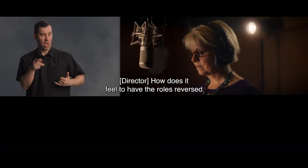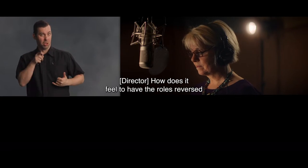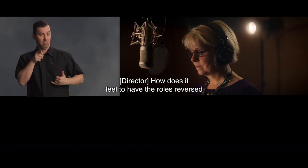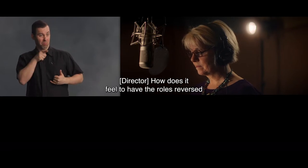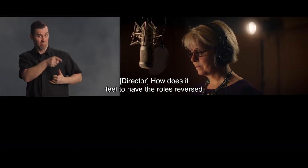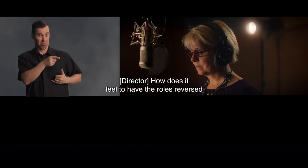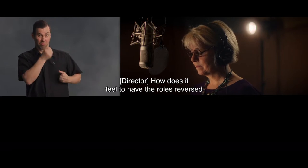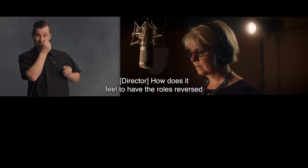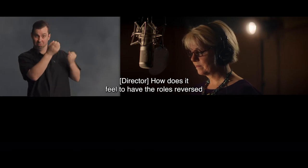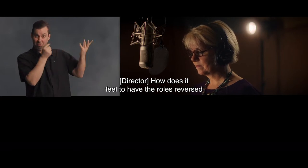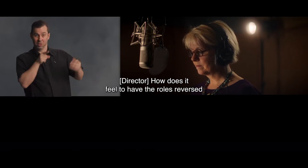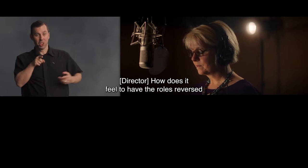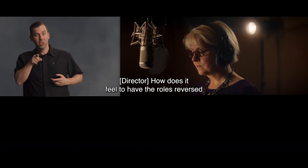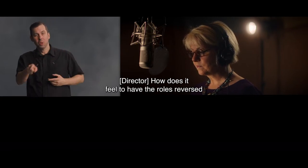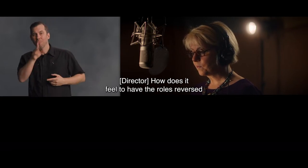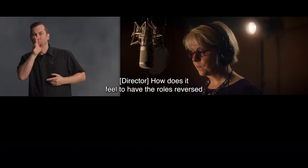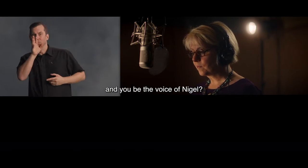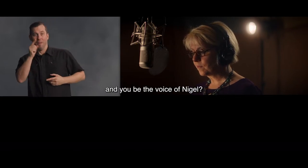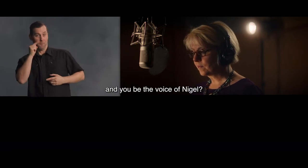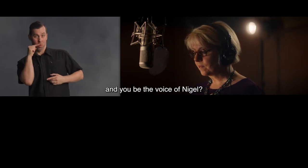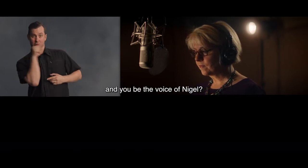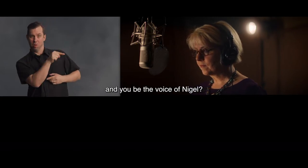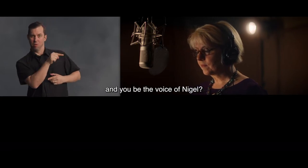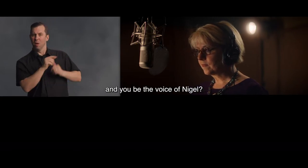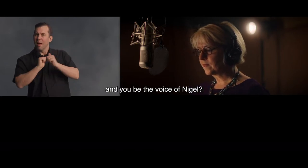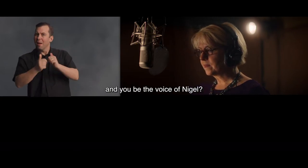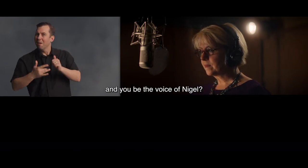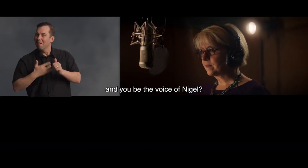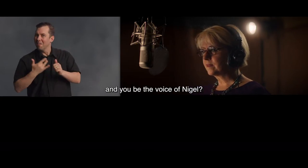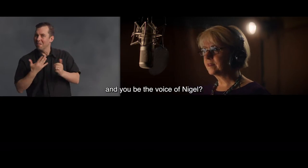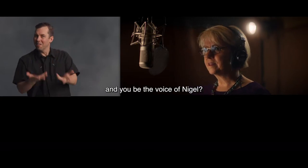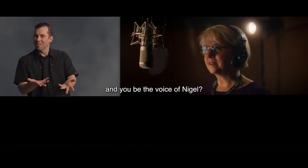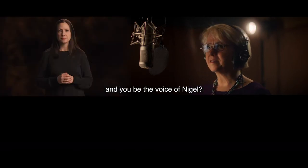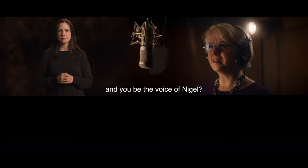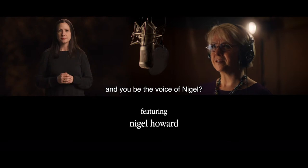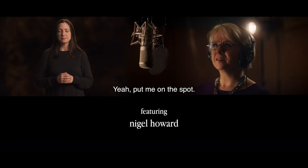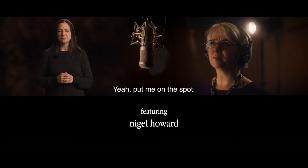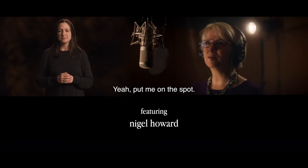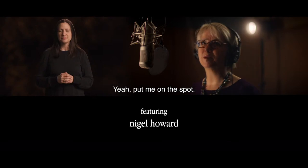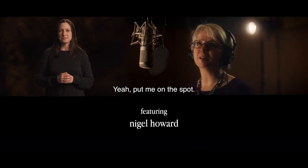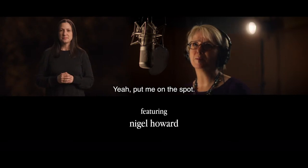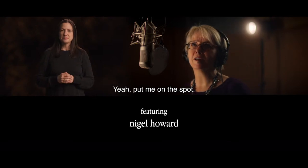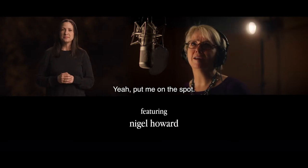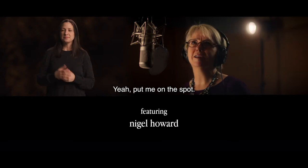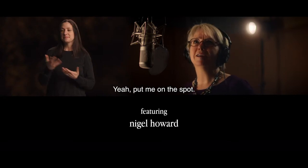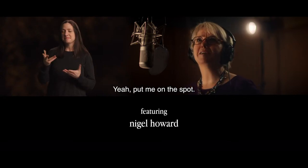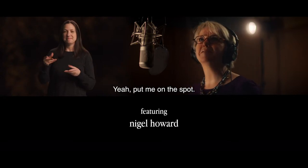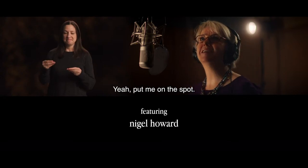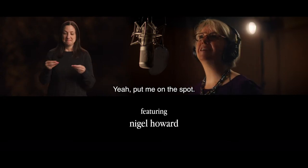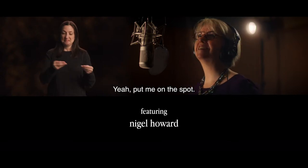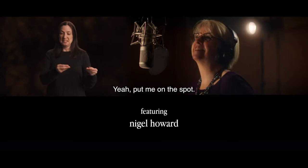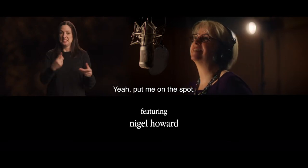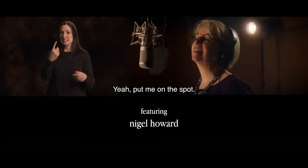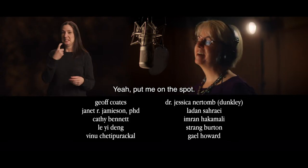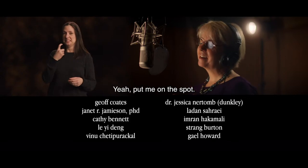How does it feel to have the roles reversed and you be the voice of Nigel? Put me on the spot.